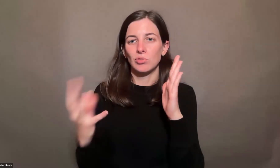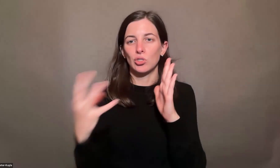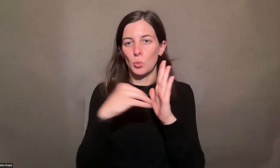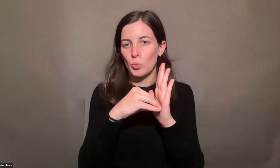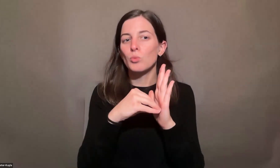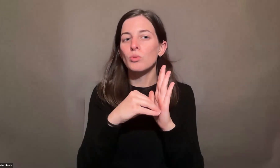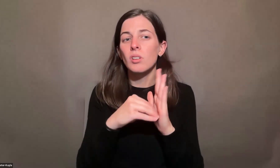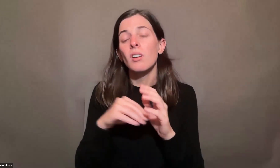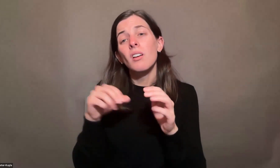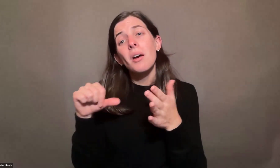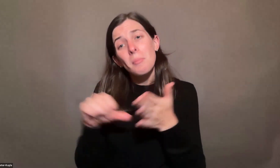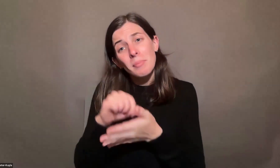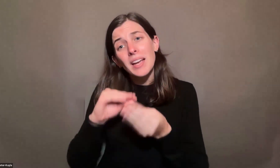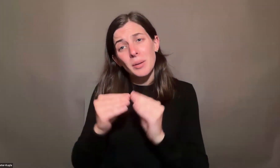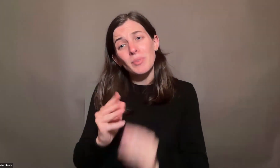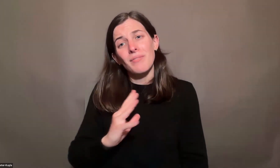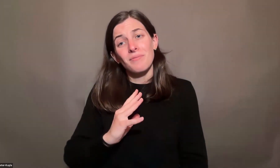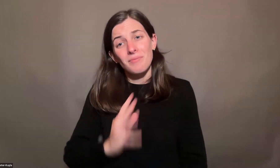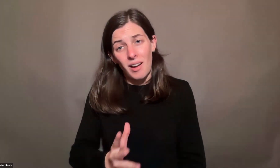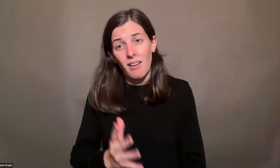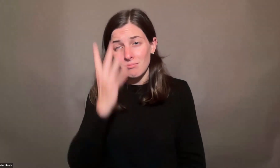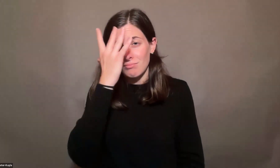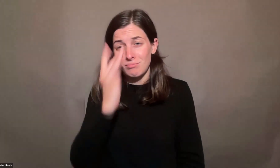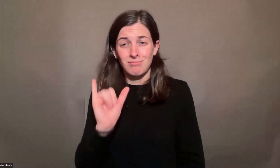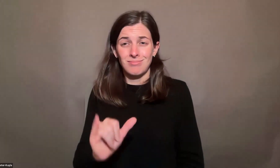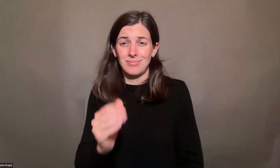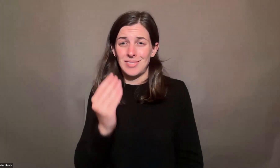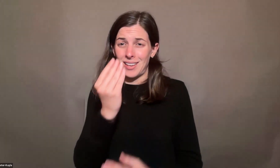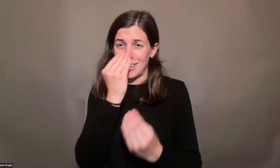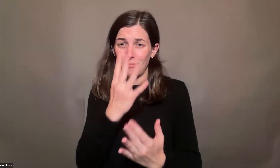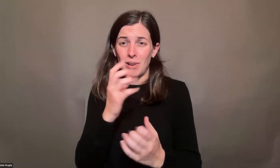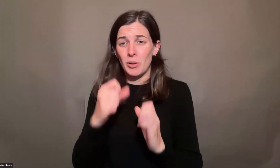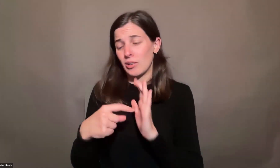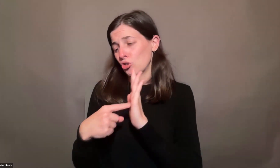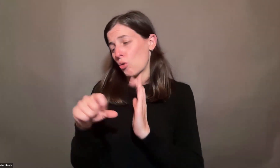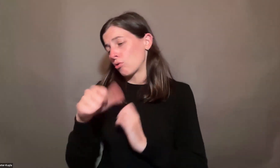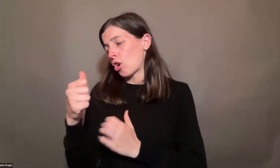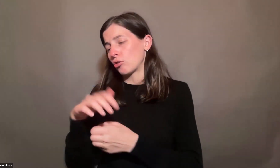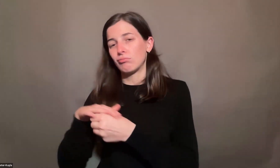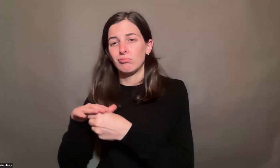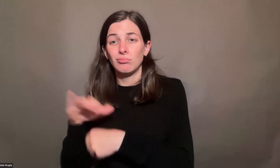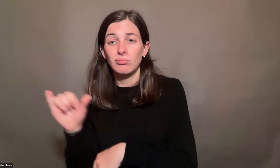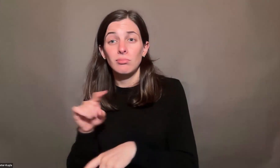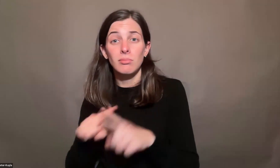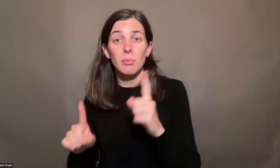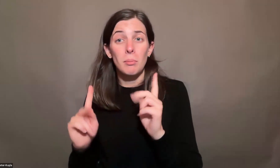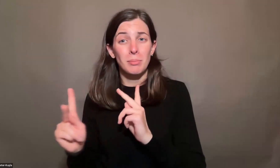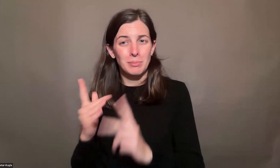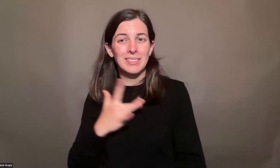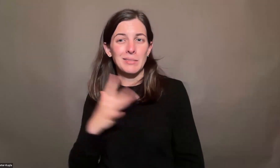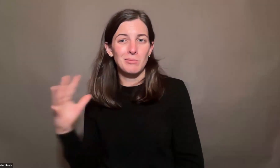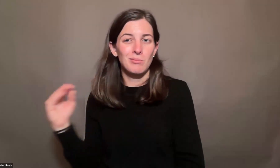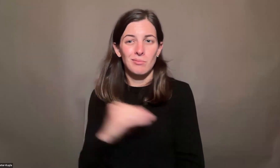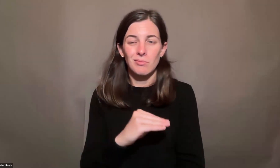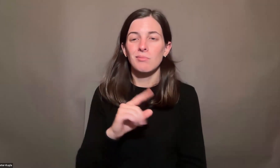use because that information is often shown elsewhere. But we often see people put version numbers or dates in the header